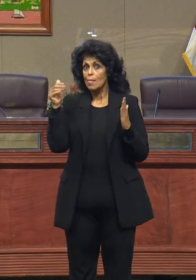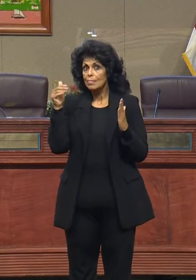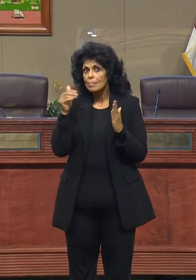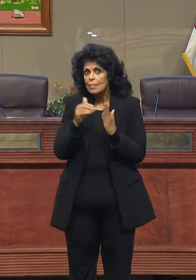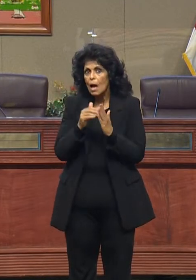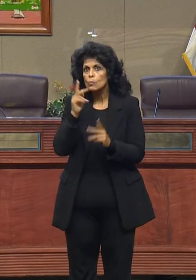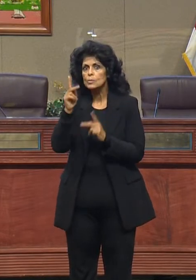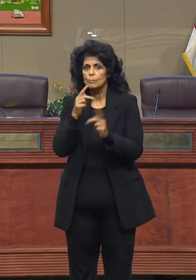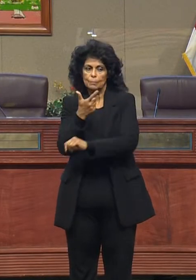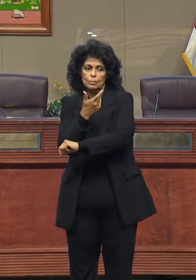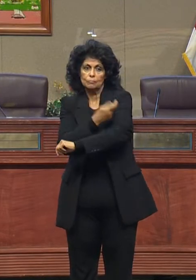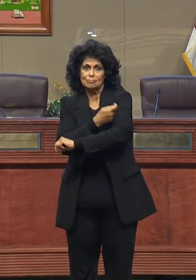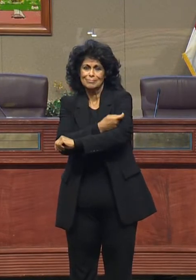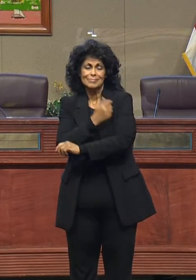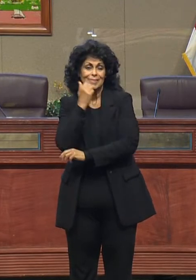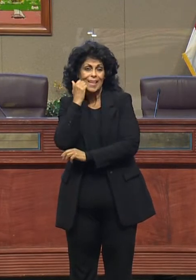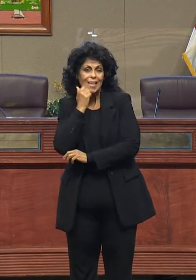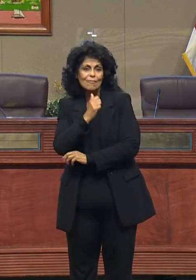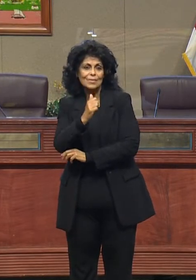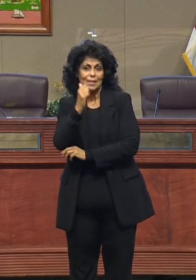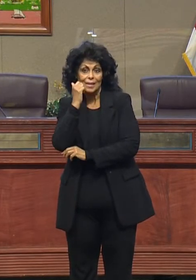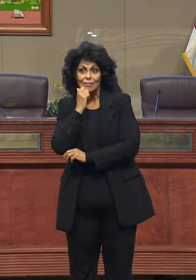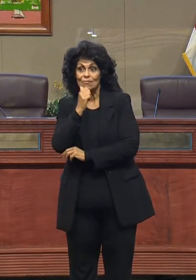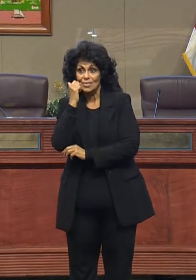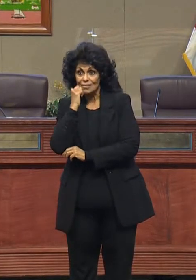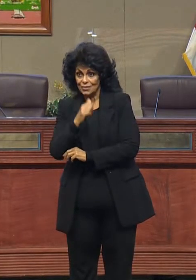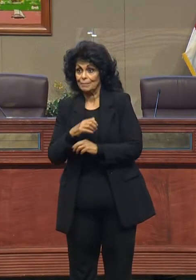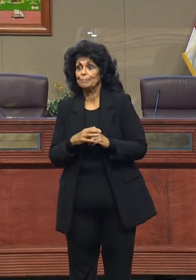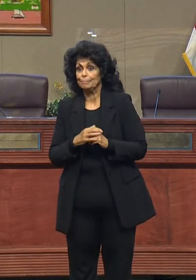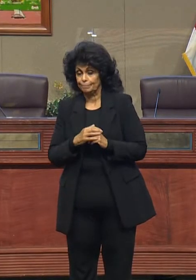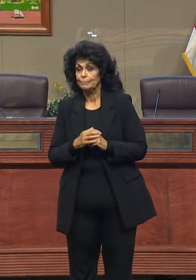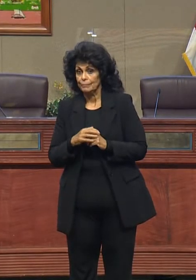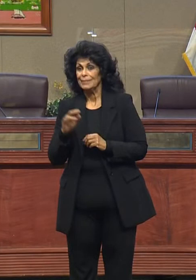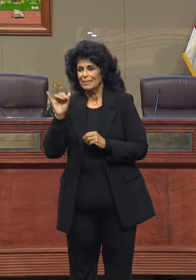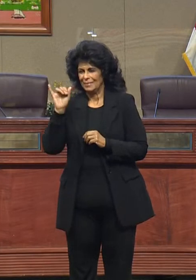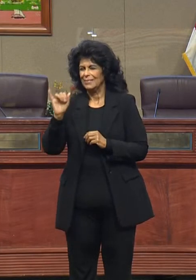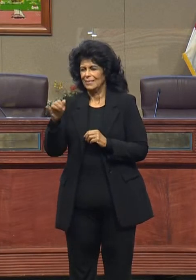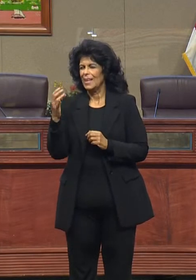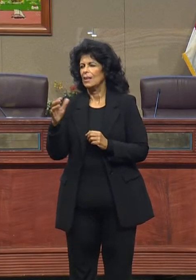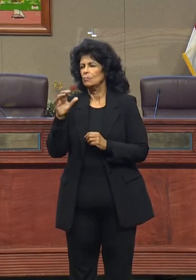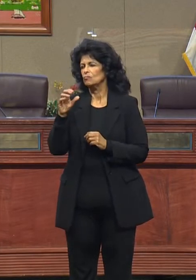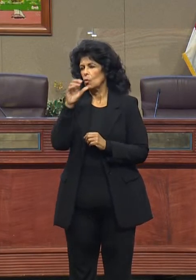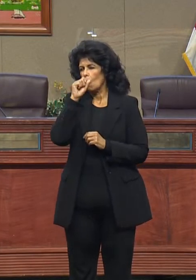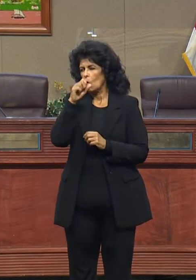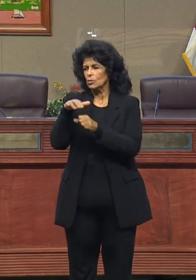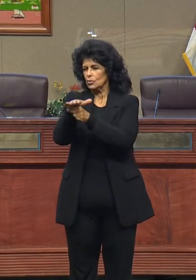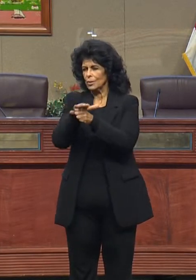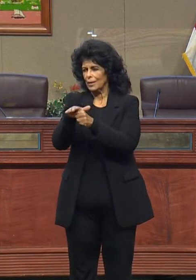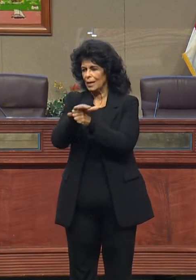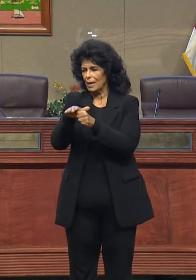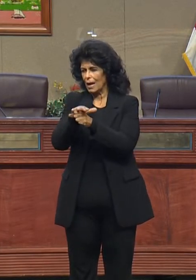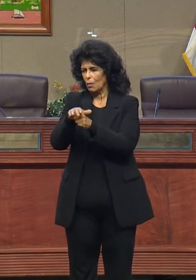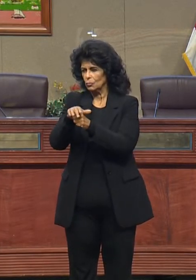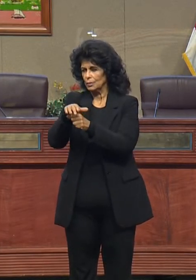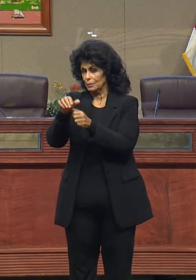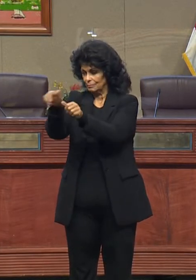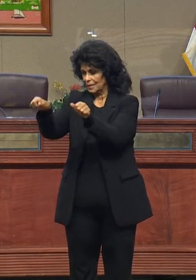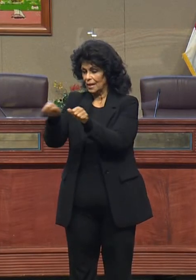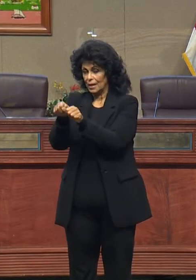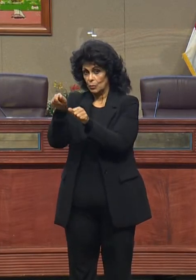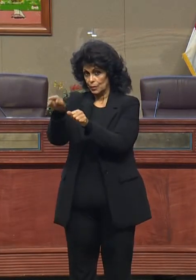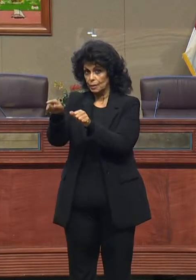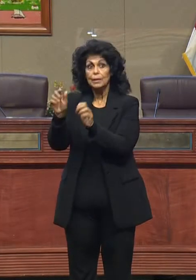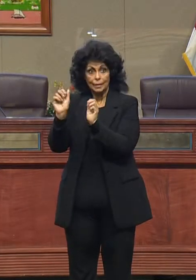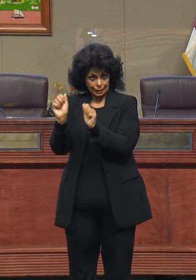each day. The Florida Department of Health in Orange County site is able to handle up to this